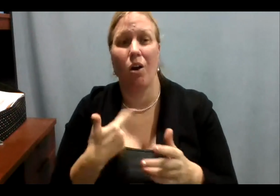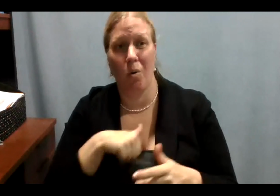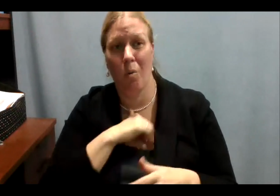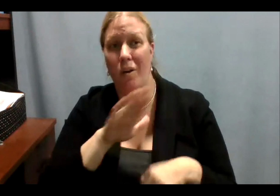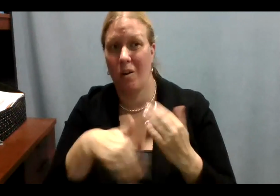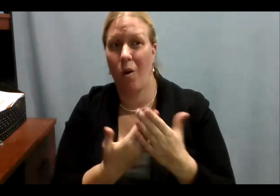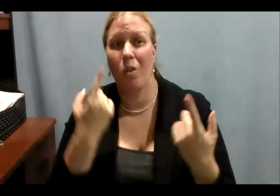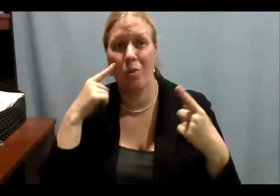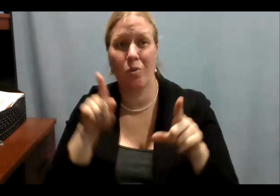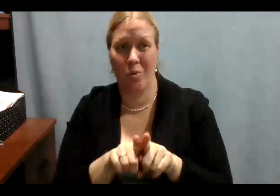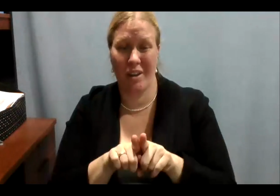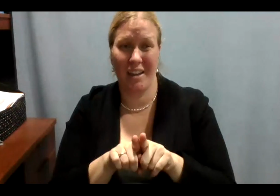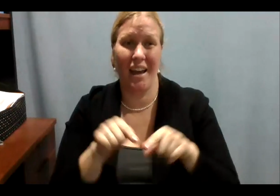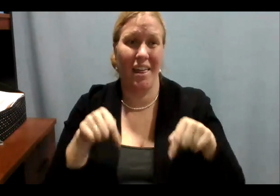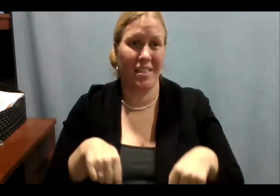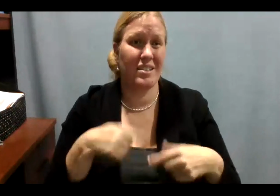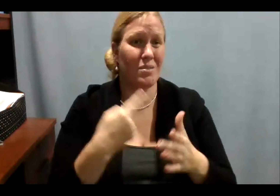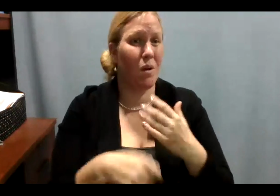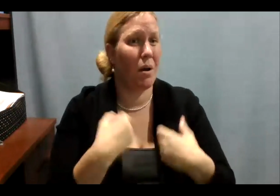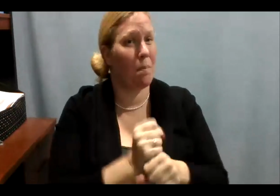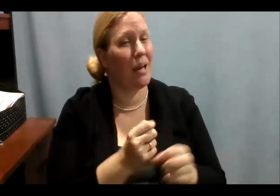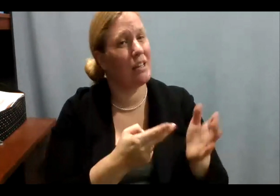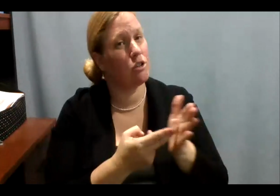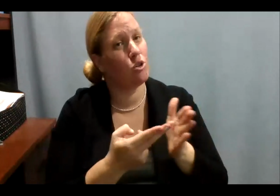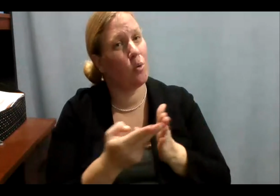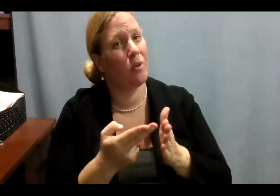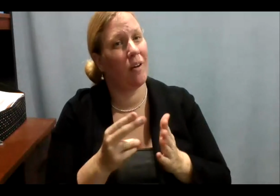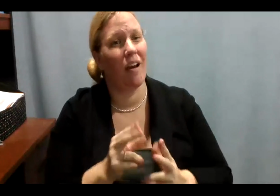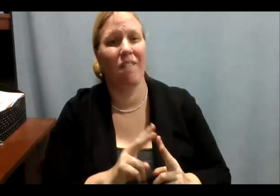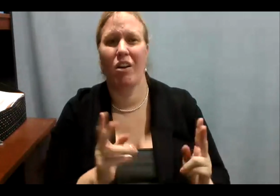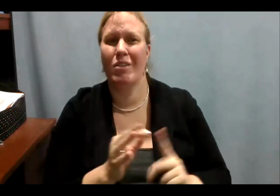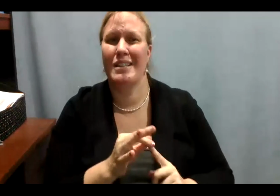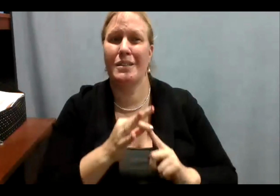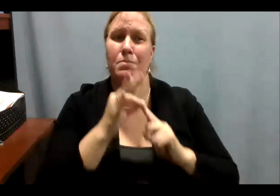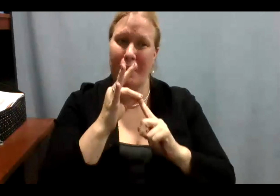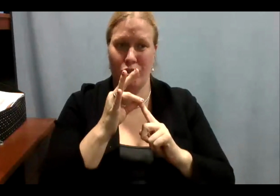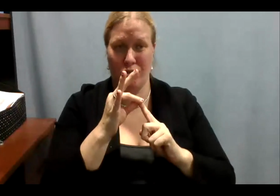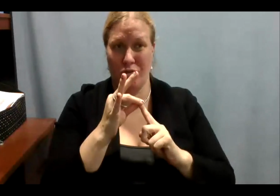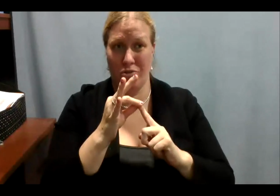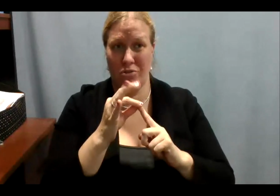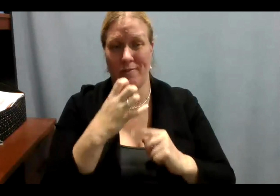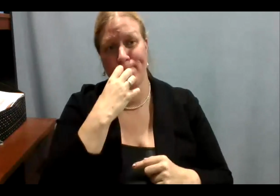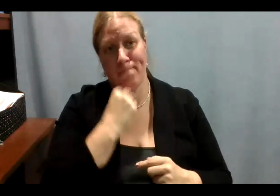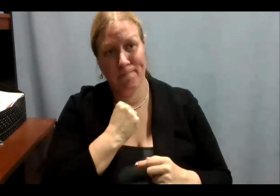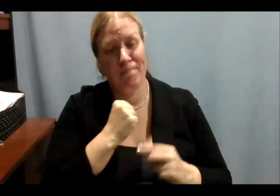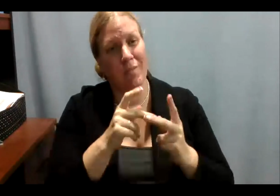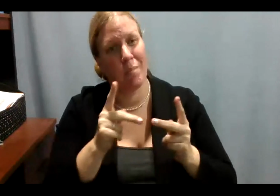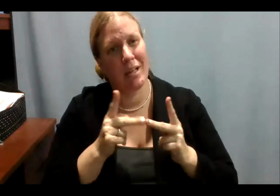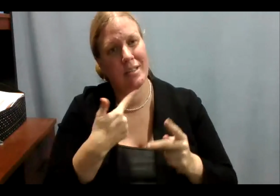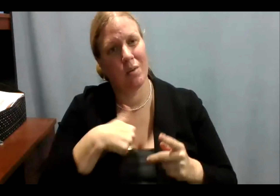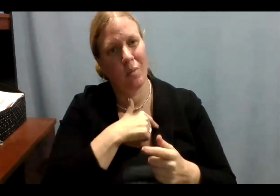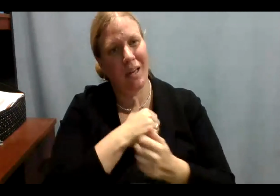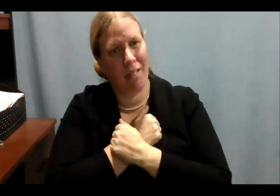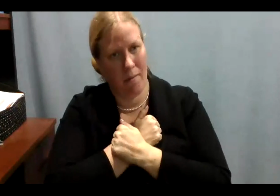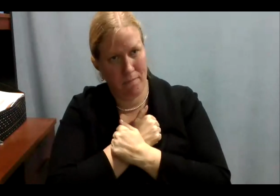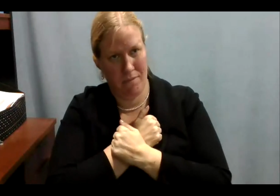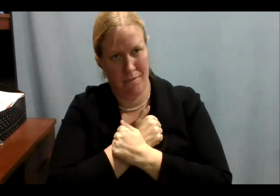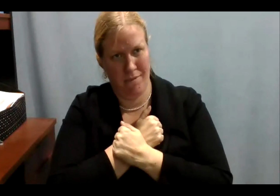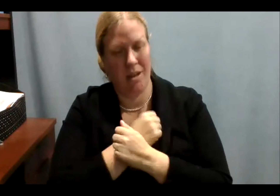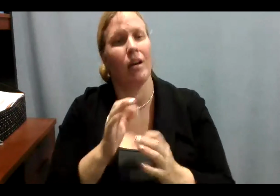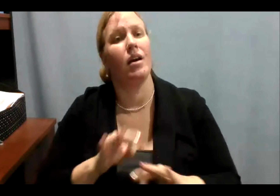this is this is what makes new haven the greater new haven area very special these are our treasures the places we love and it's very